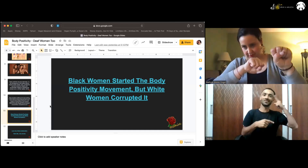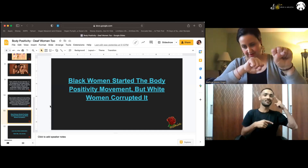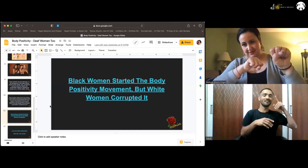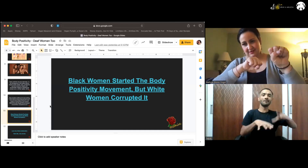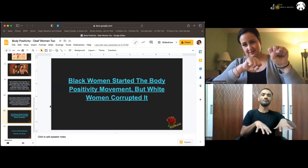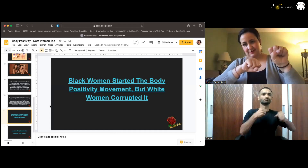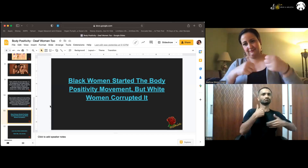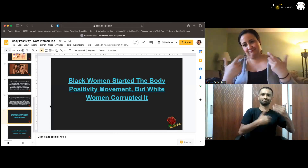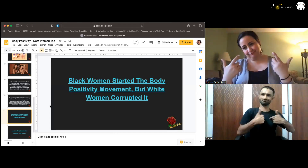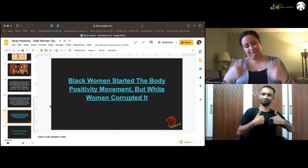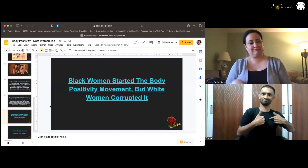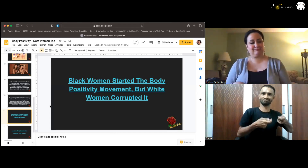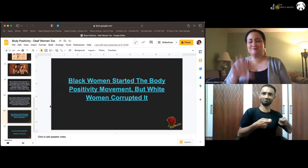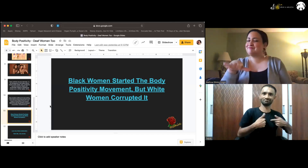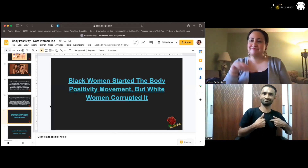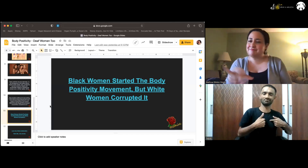Sorry, this was the woman who shared.